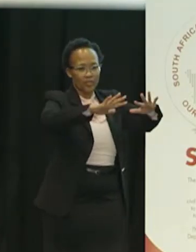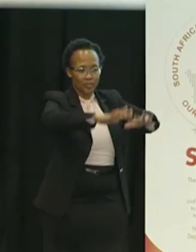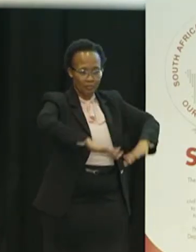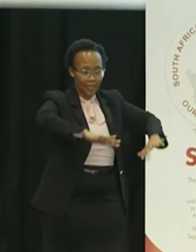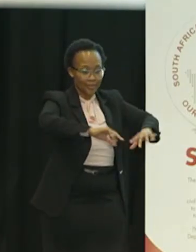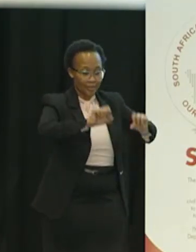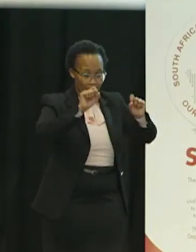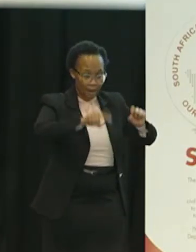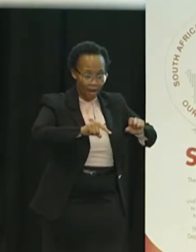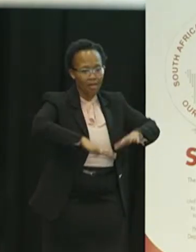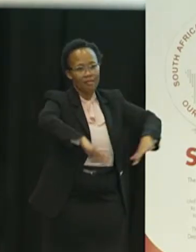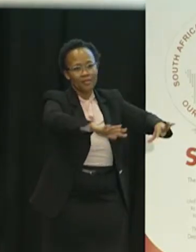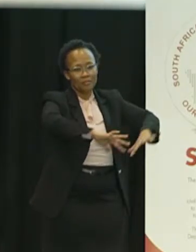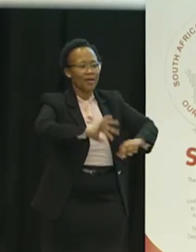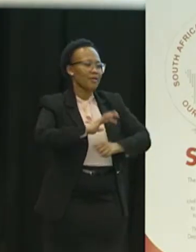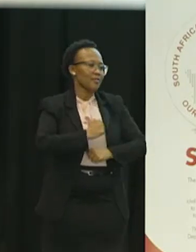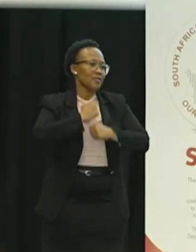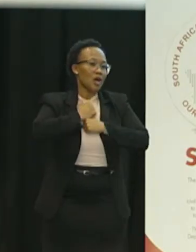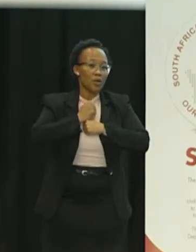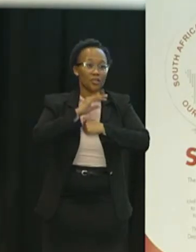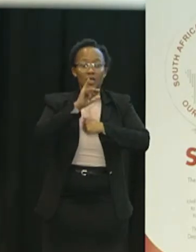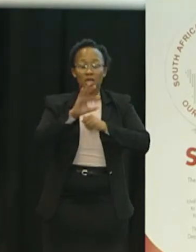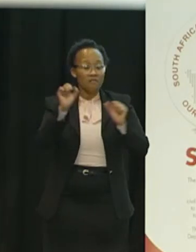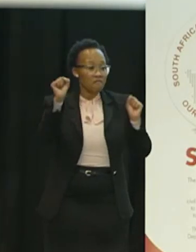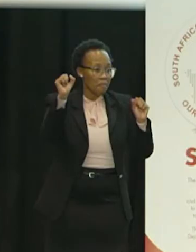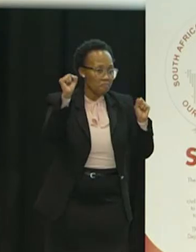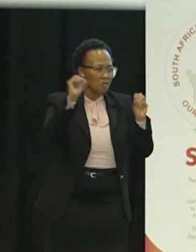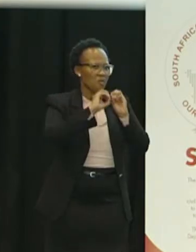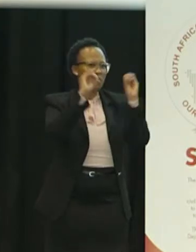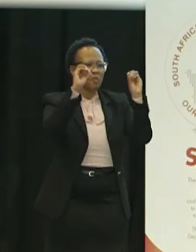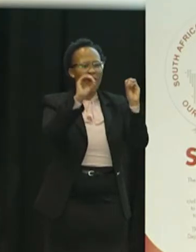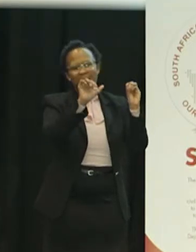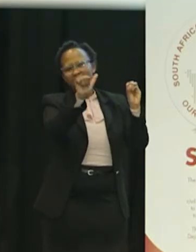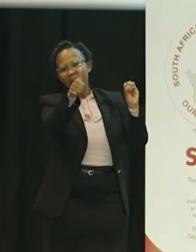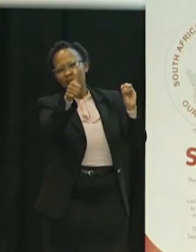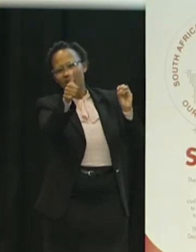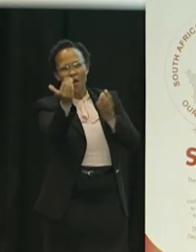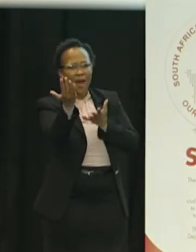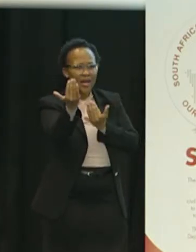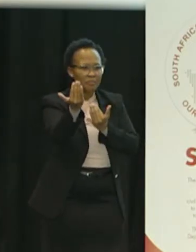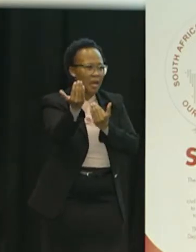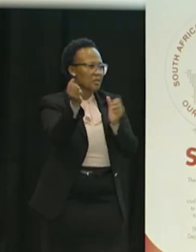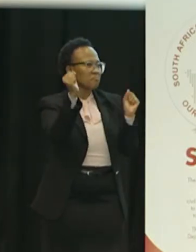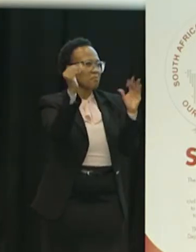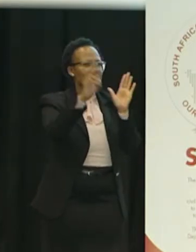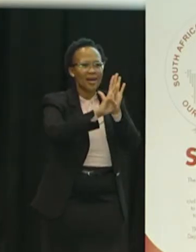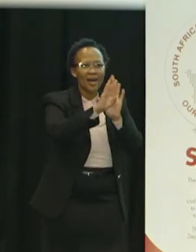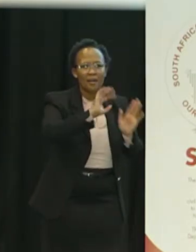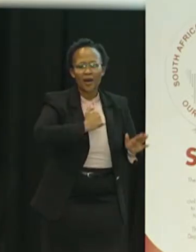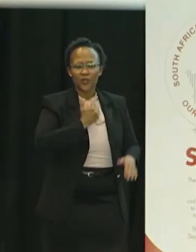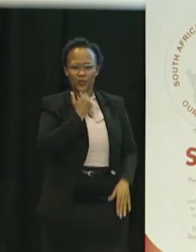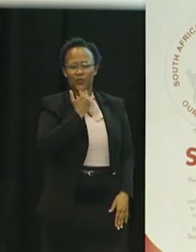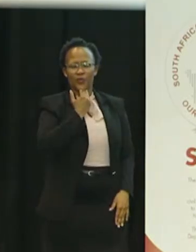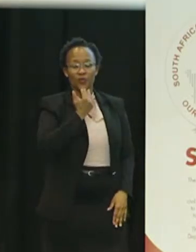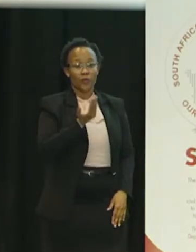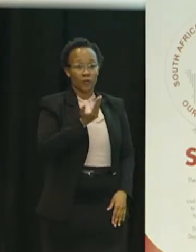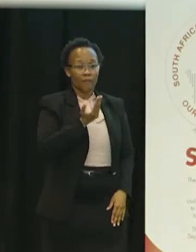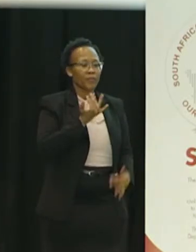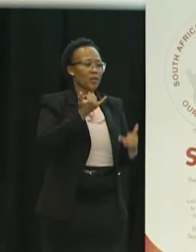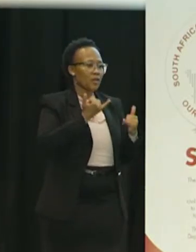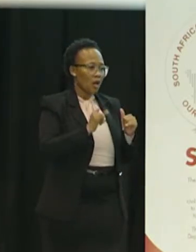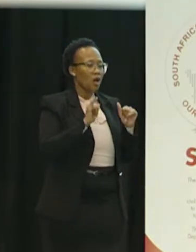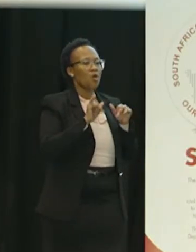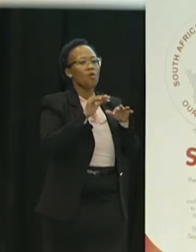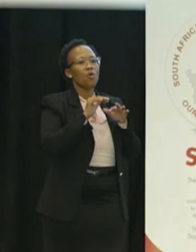if we don't speak now, then who else would, or where else would we be looking forward to speak to? So please, it's our key population